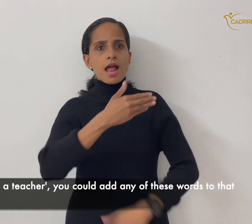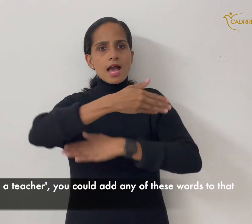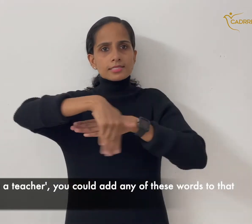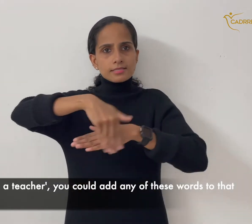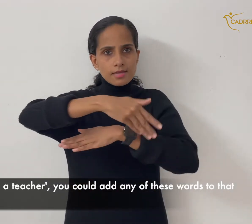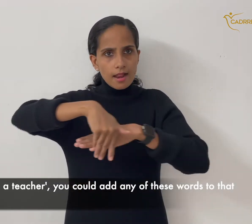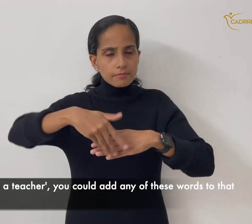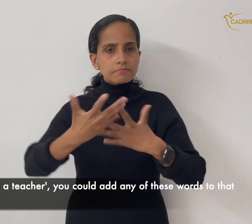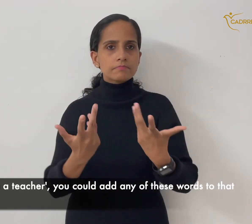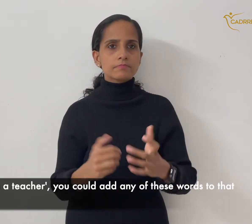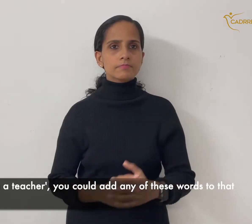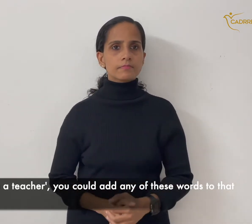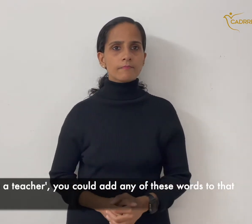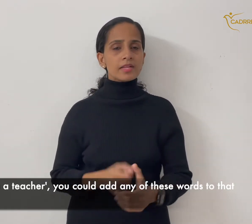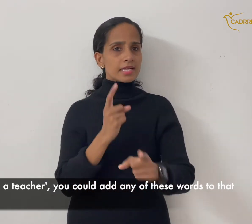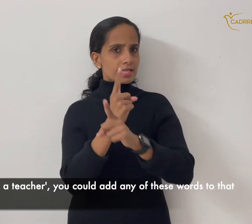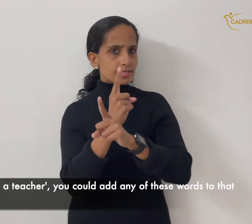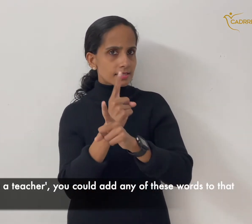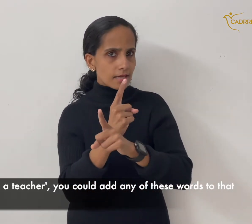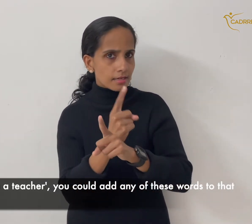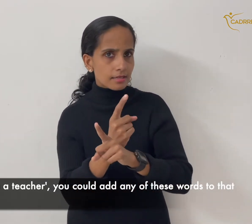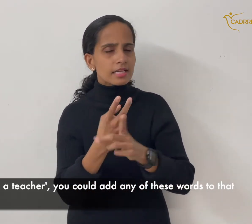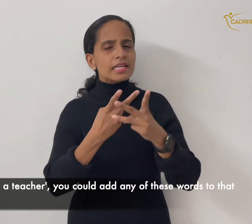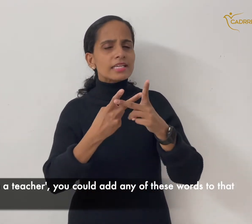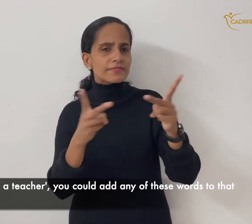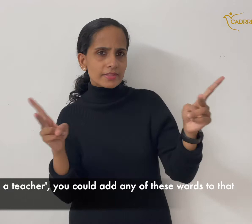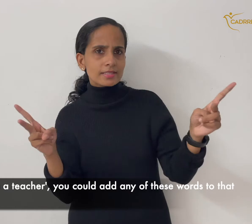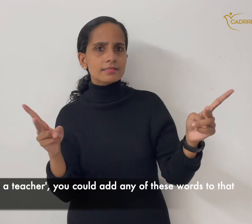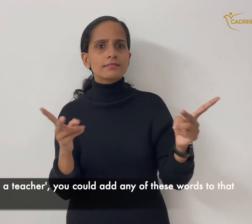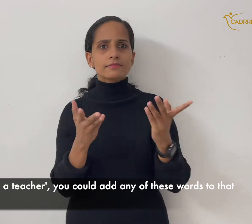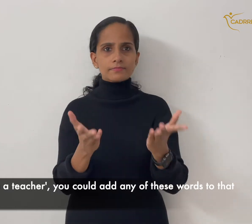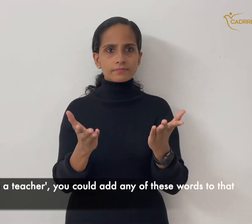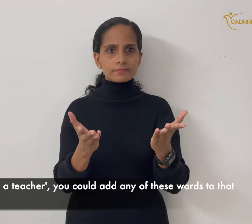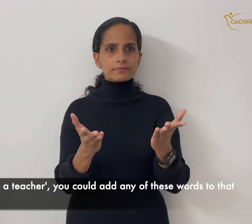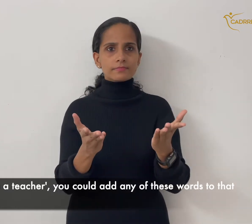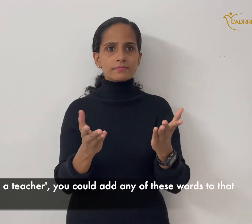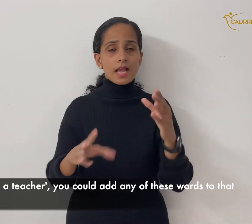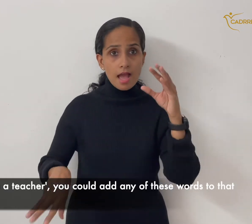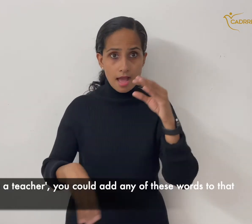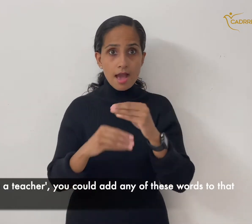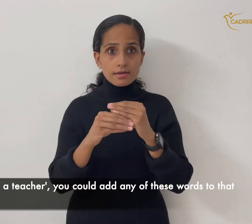I am a teacher. You could add any of these words to that.